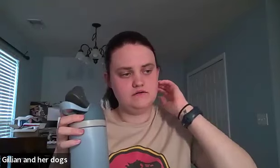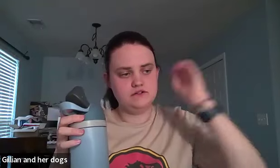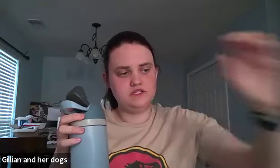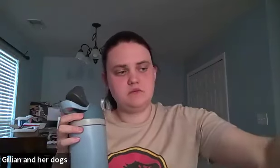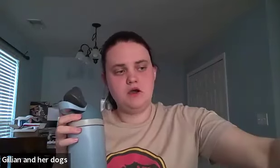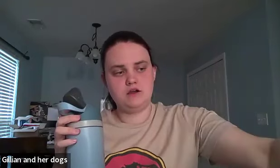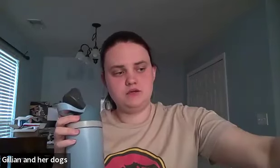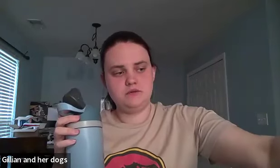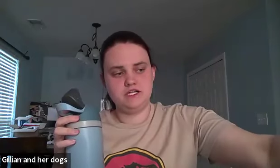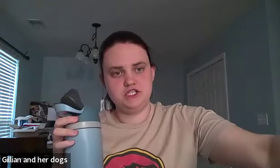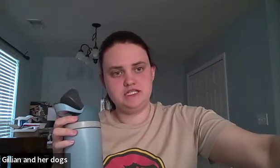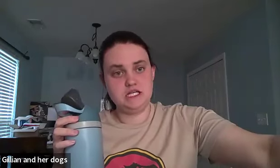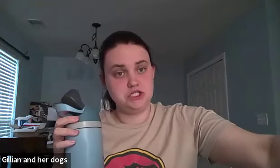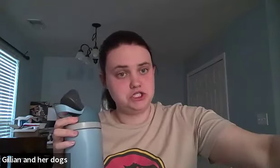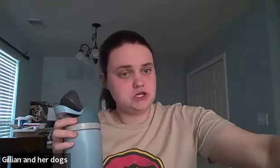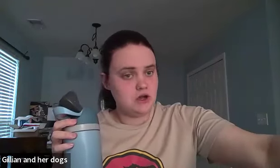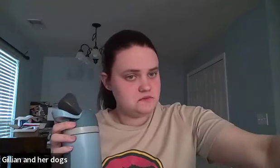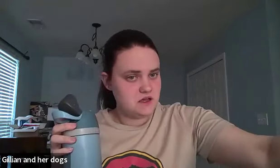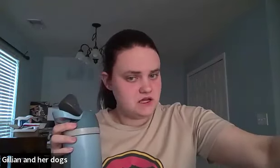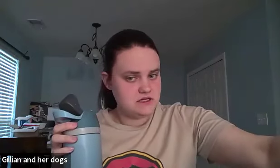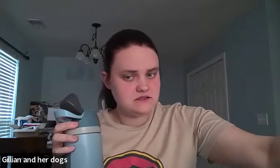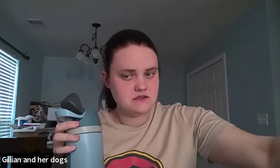over some occupations and job signs.